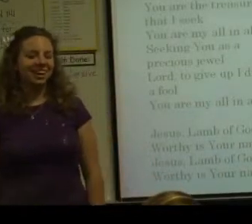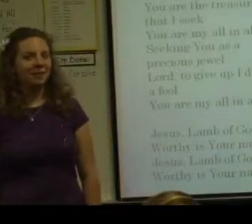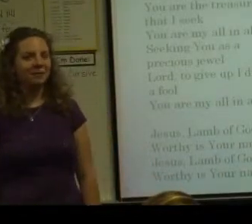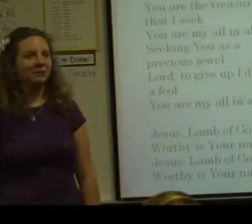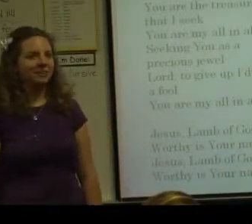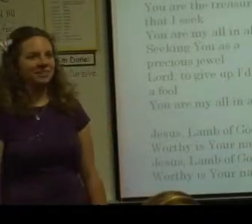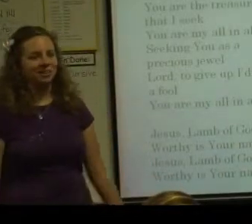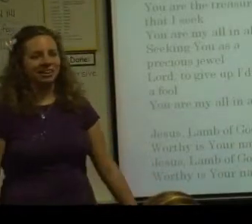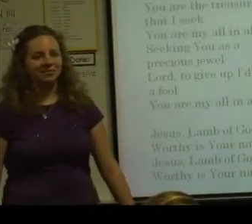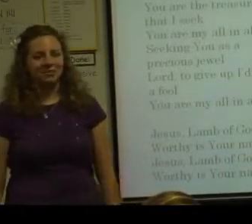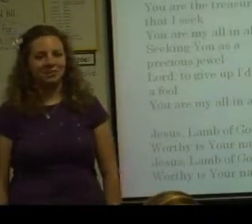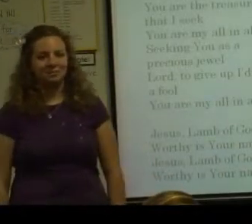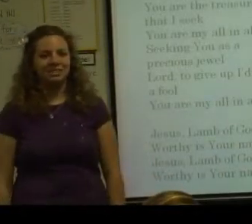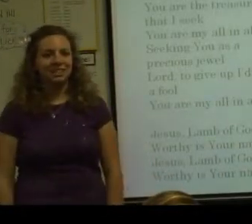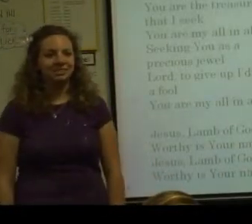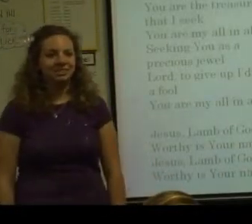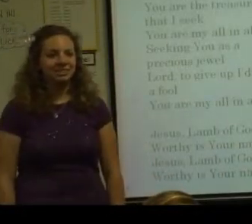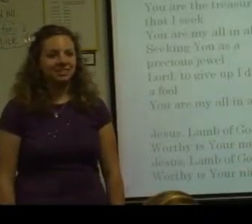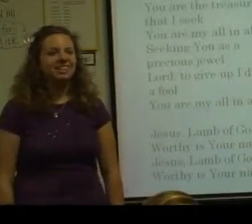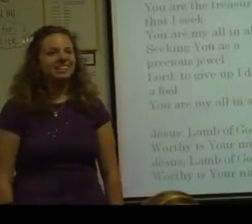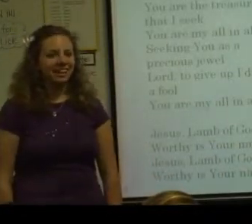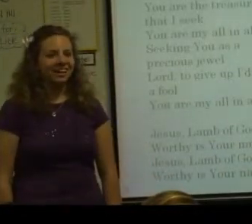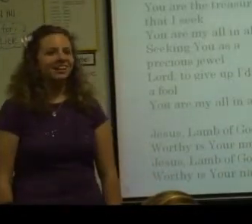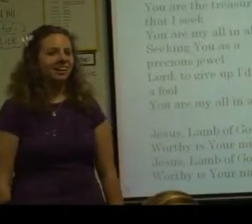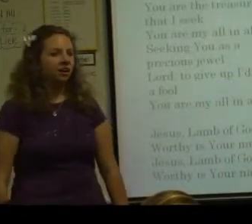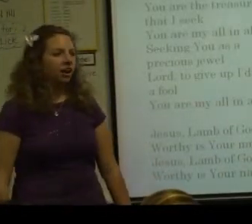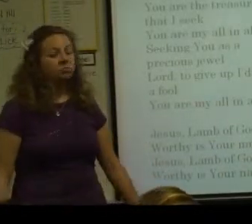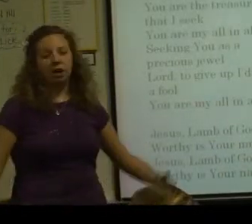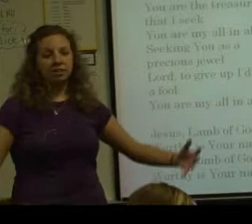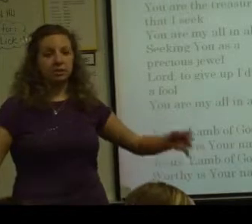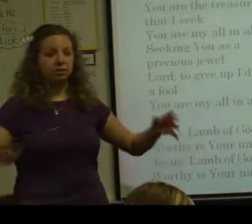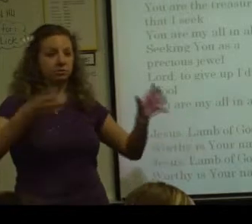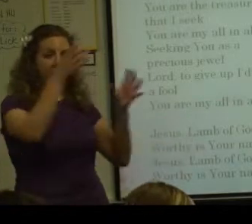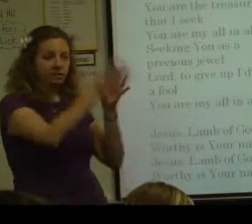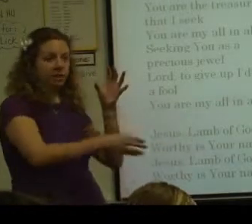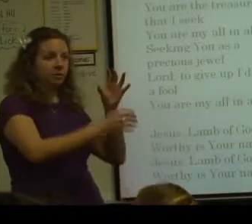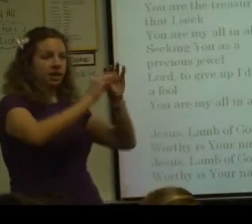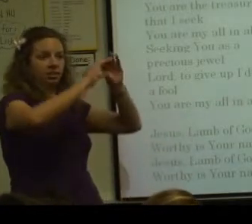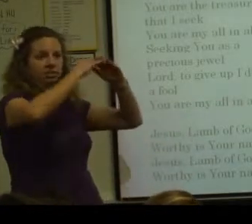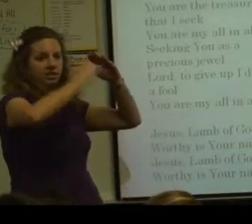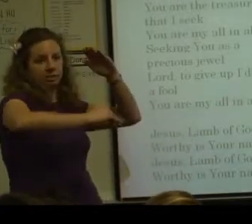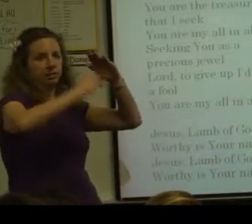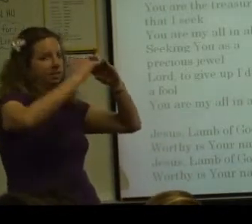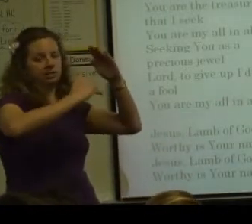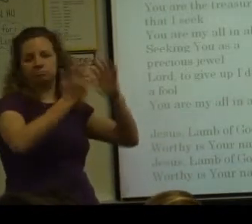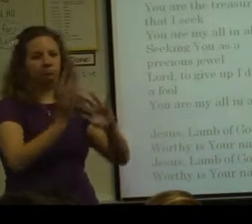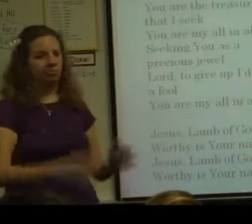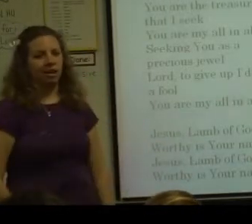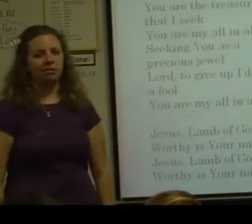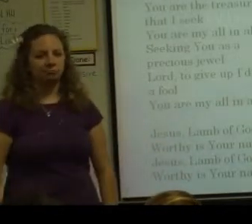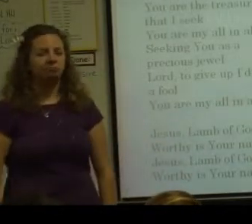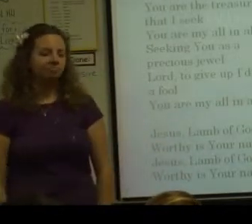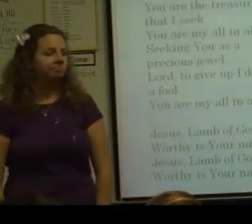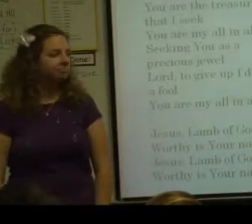I probably would, because you only have 15 minutes left. Yeah. Either way, you can write that way or just leave a space. However. Just